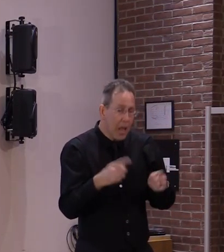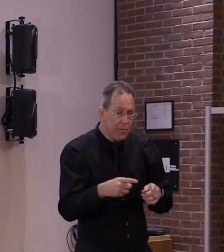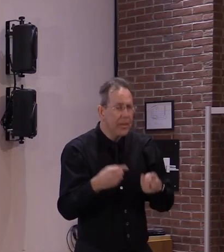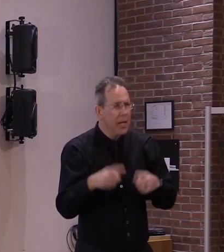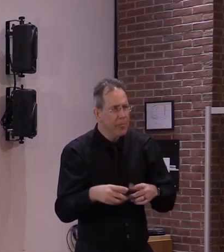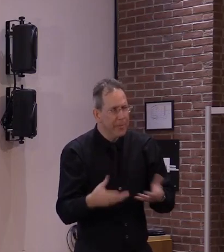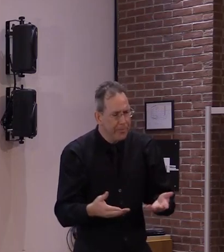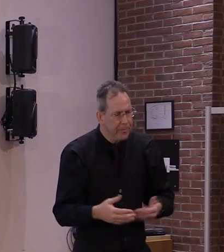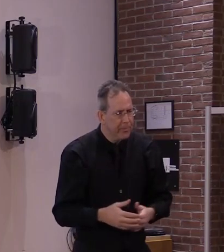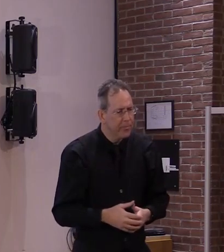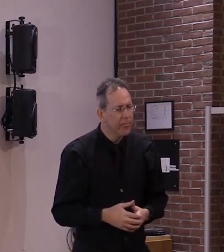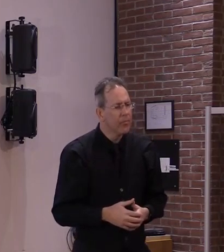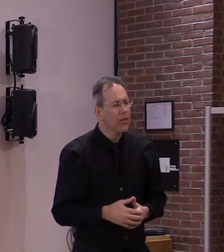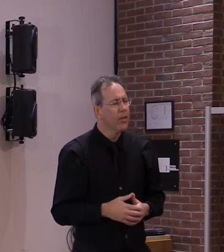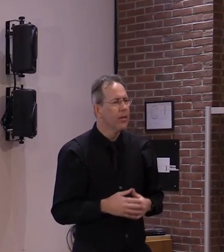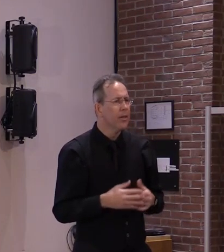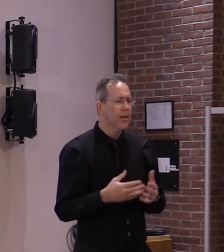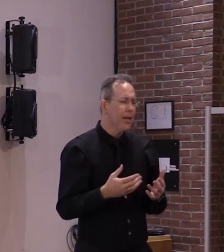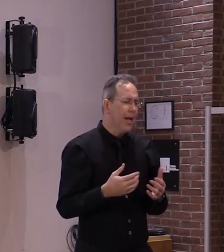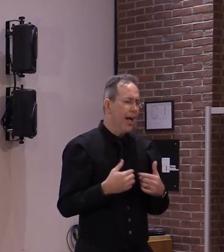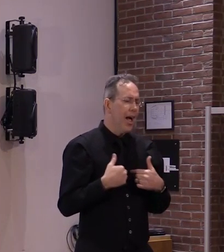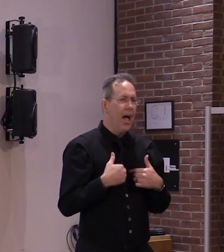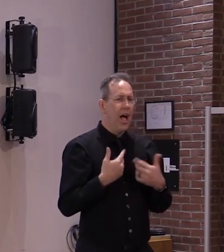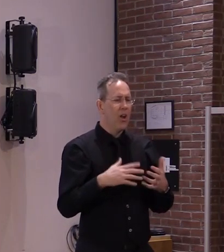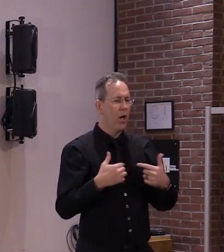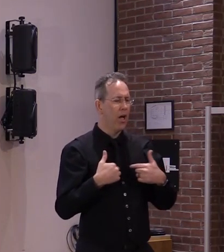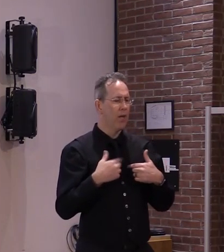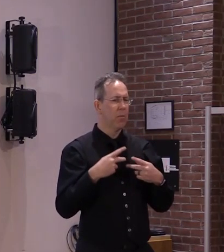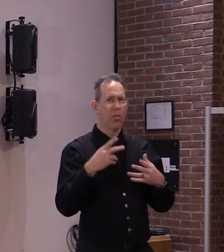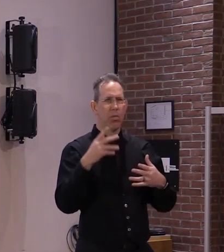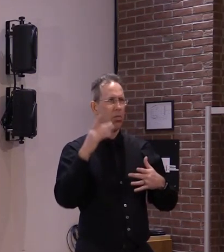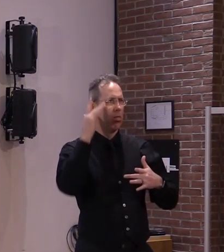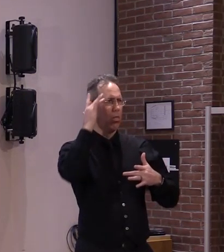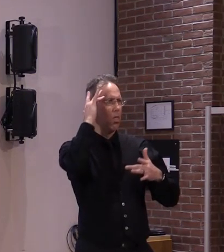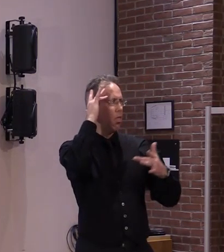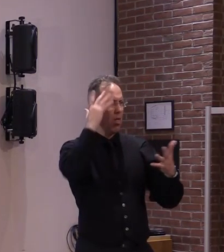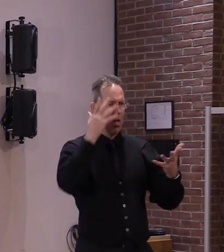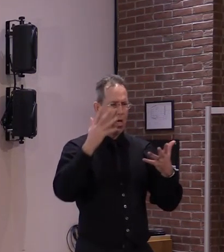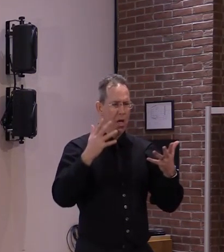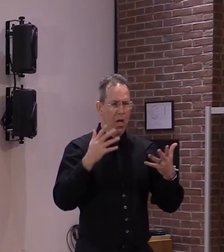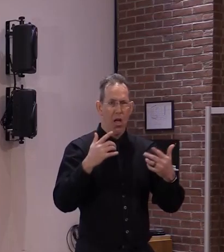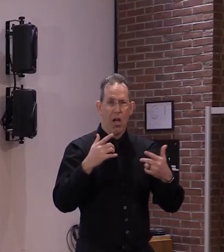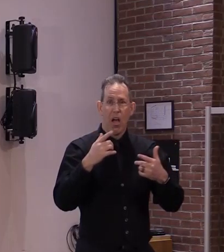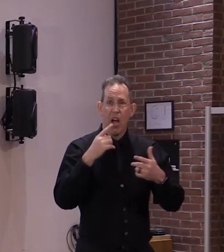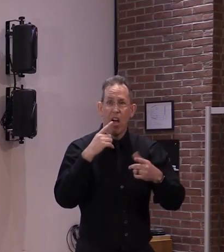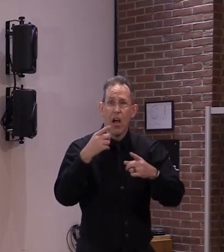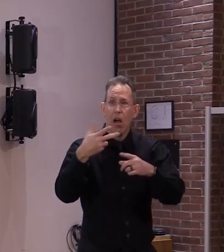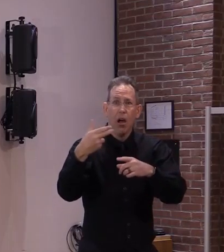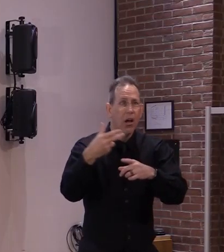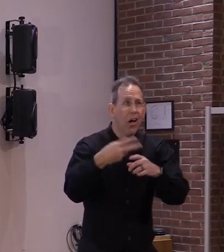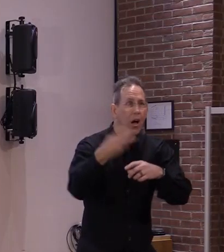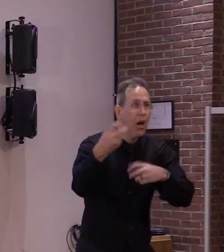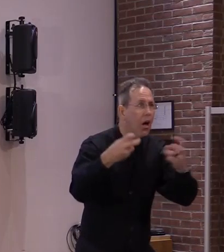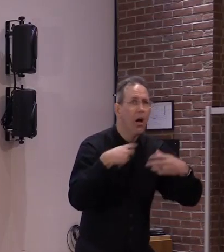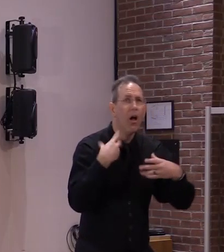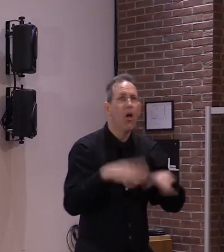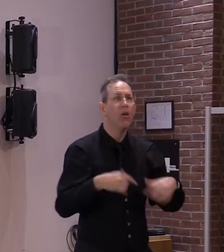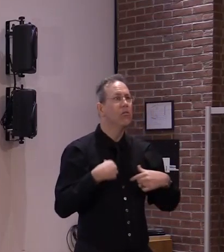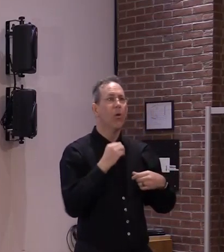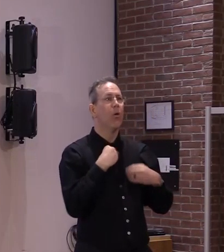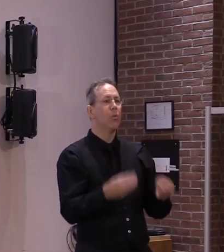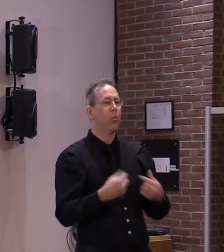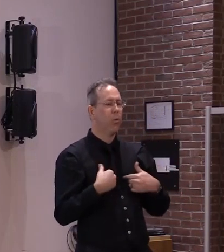I don't want to send out the message that you will be prosecuted for making sure that you get vaccine into